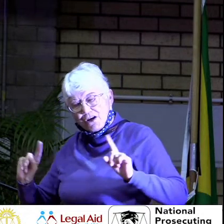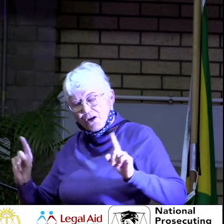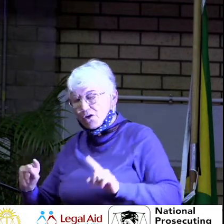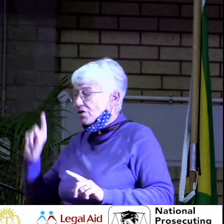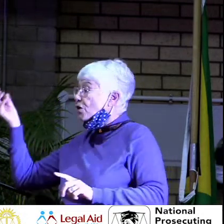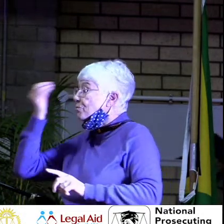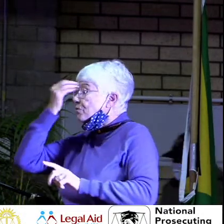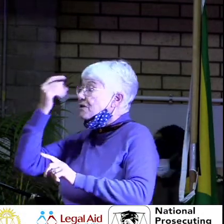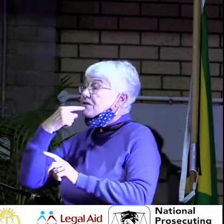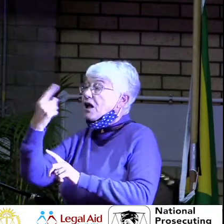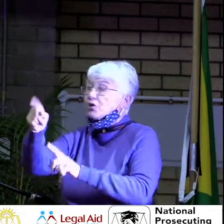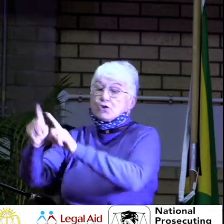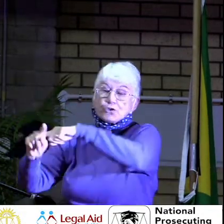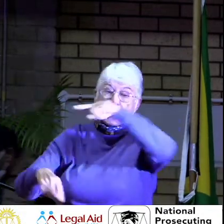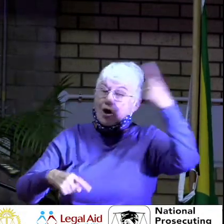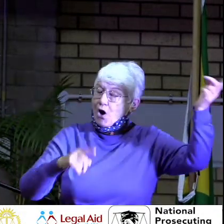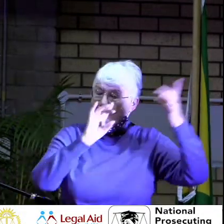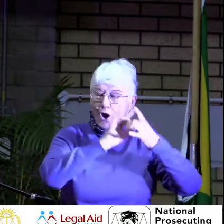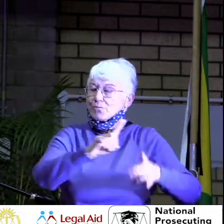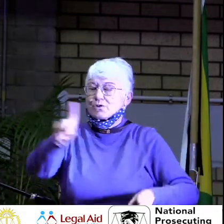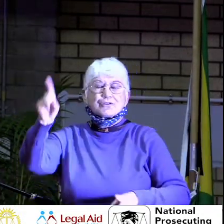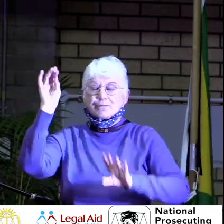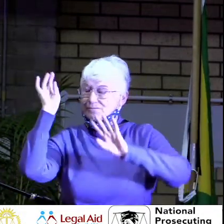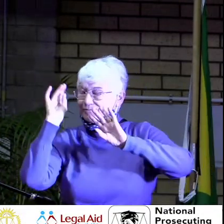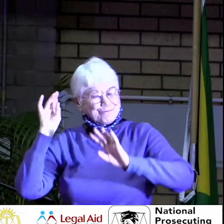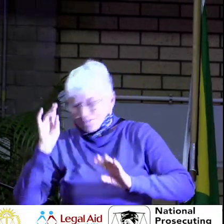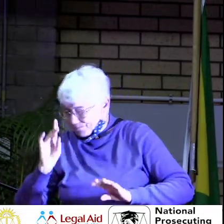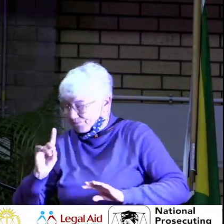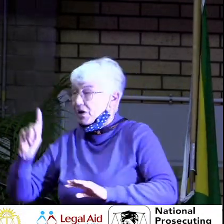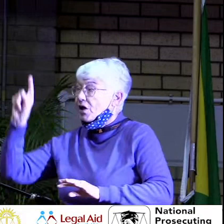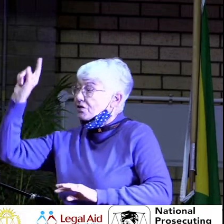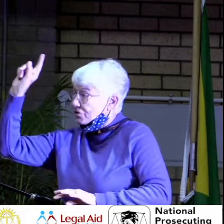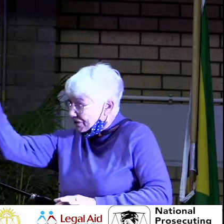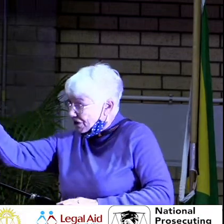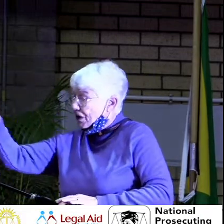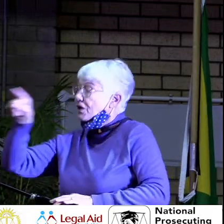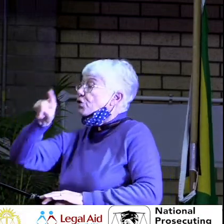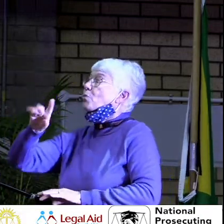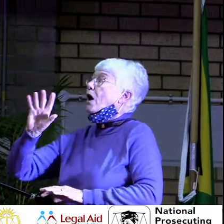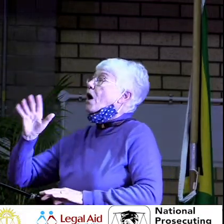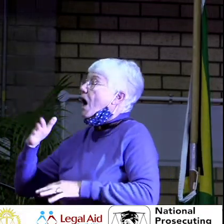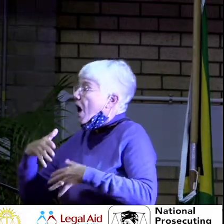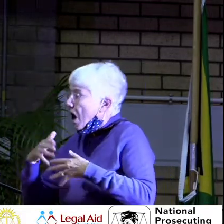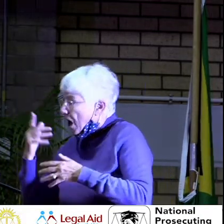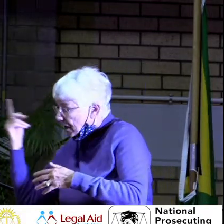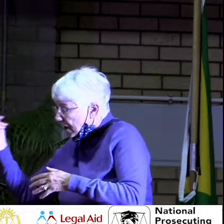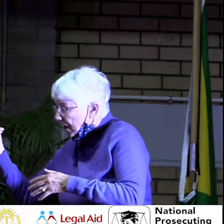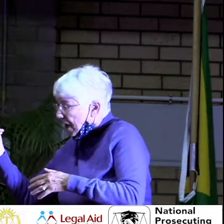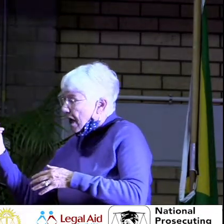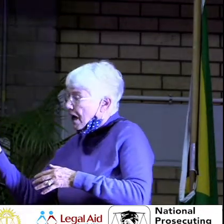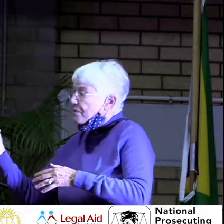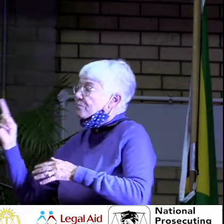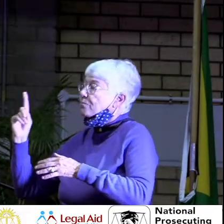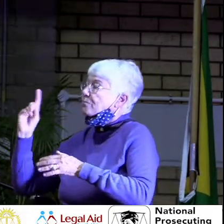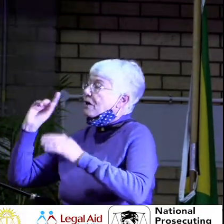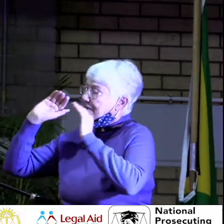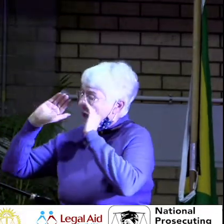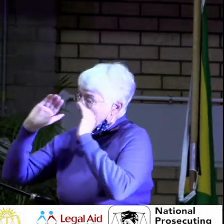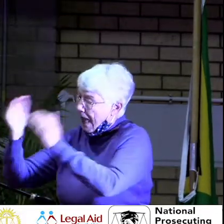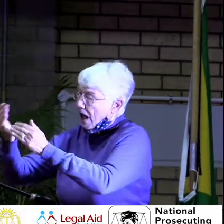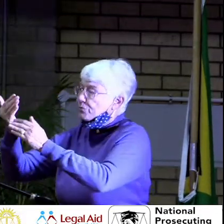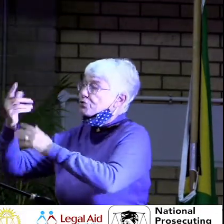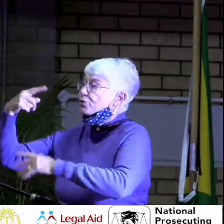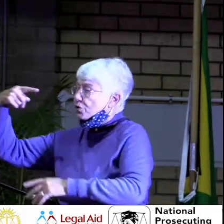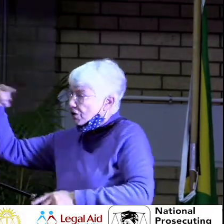unwanted like pregnancies. We do not want people to become like pregnant after they have